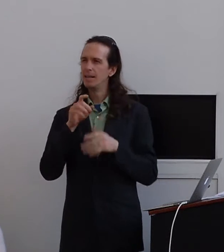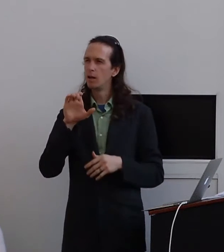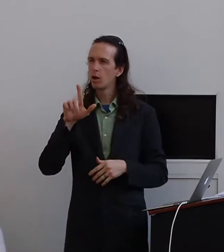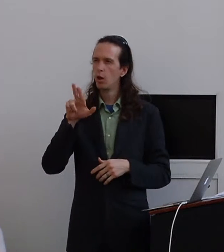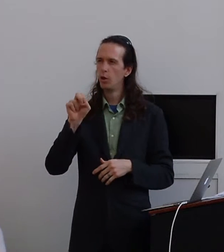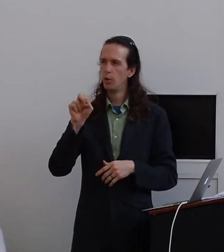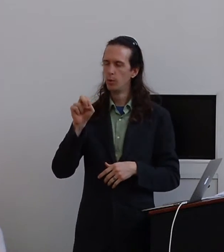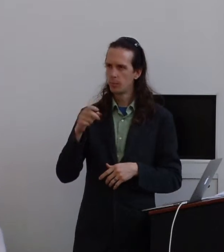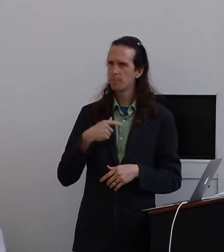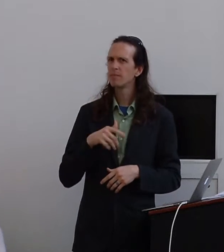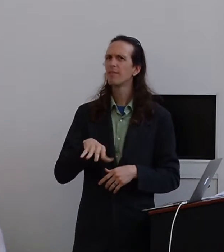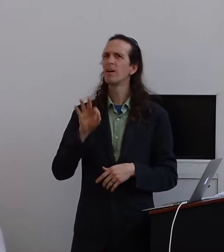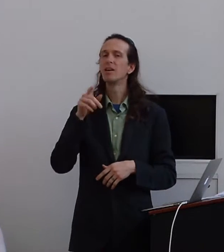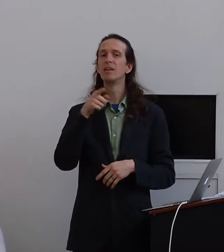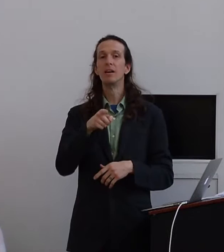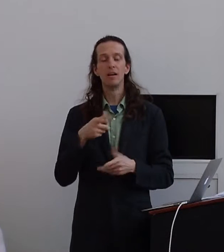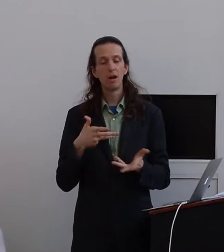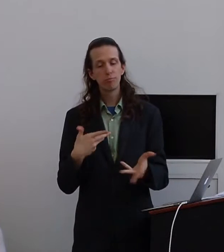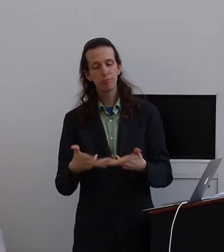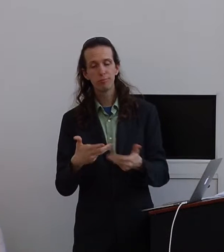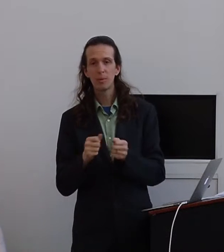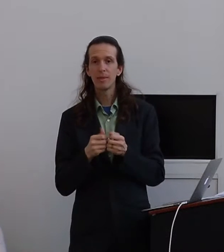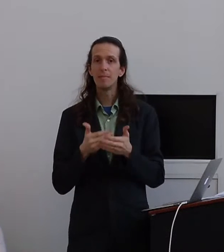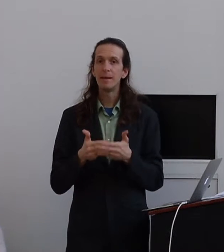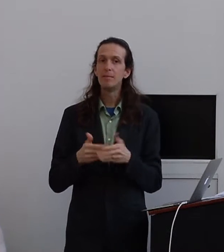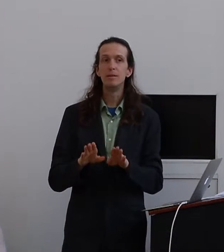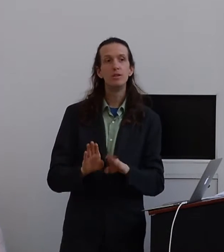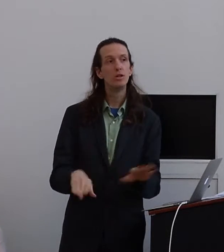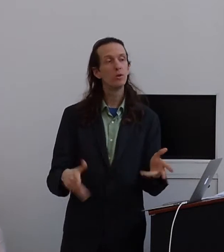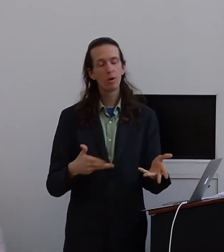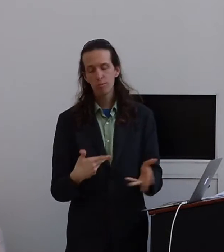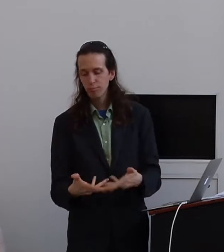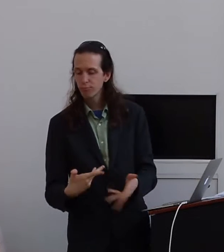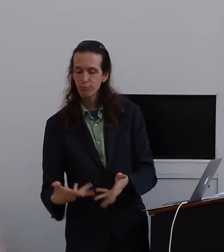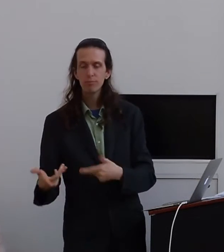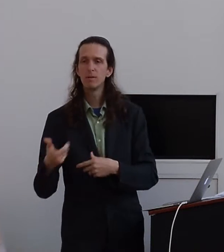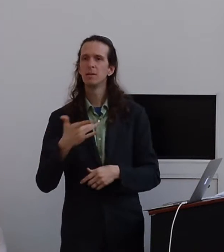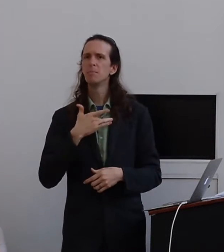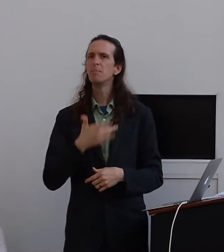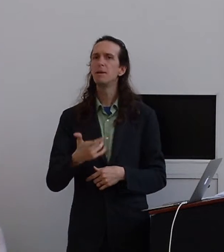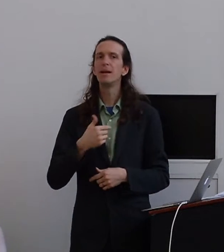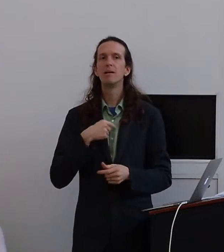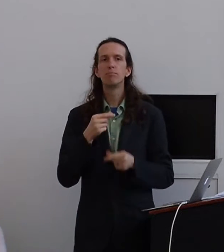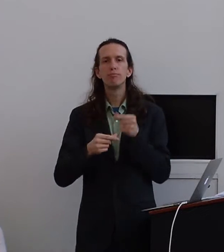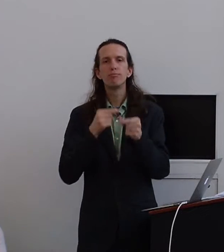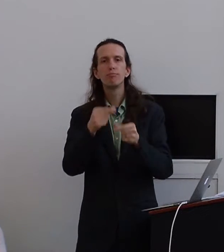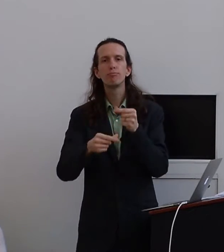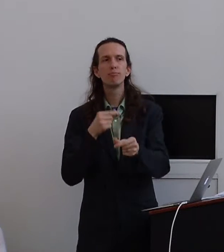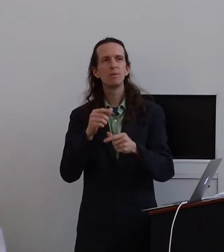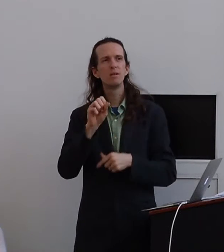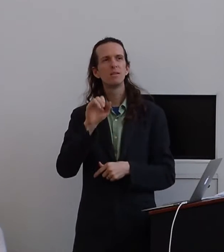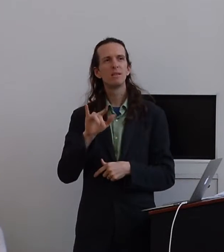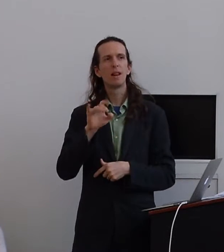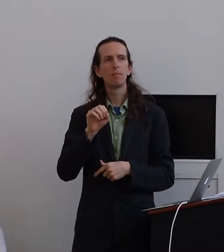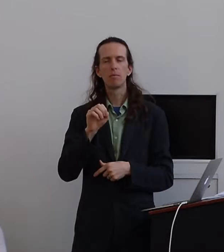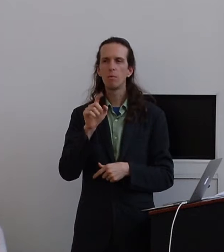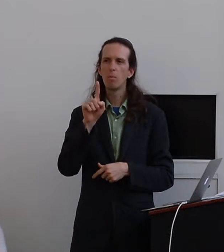One key clue is found in the fact that when one is engaging with infants, there is a linguistic pattern of